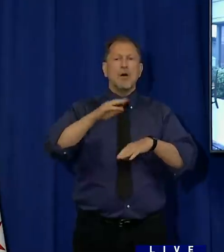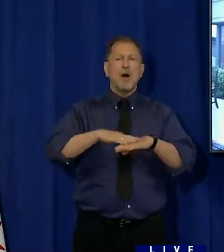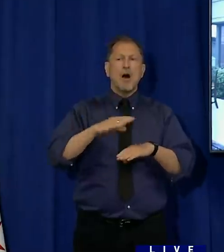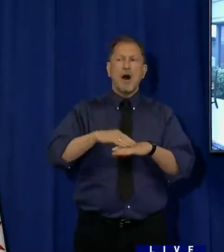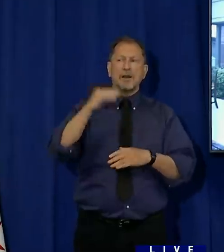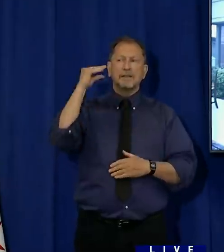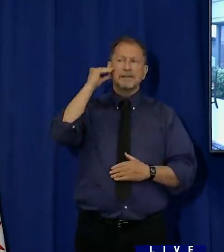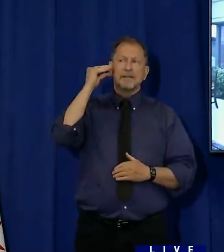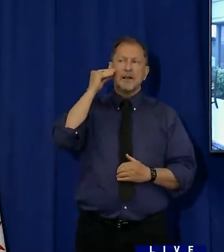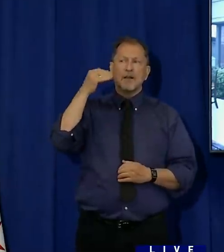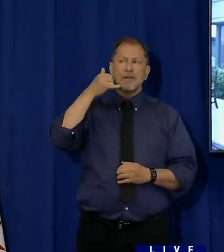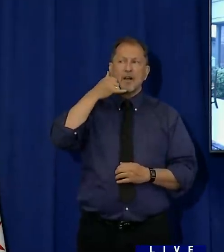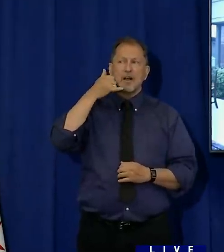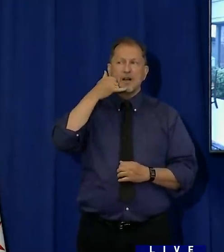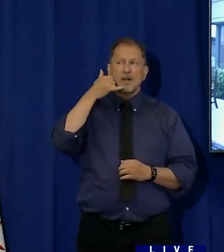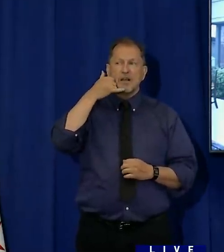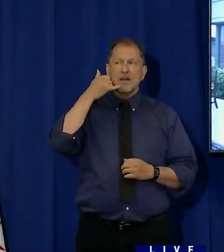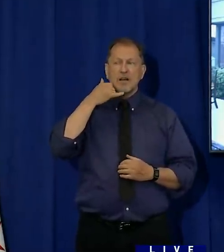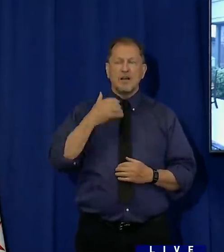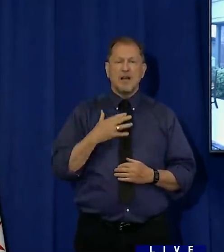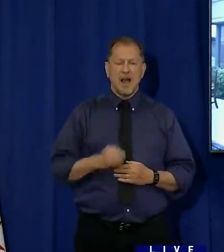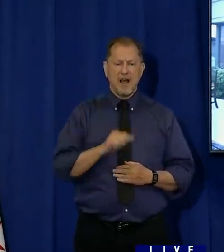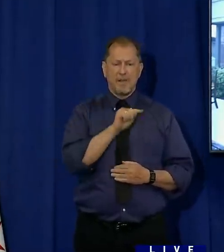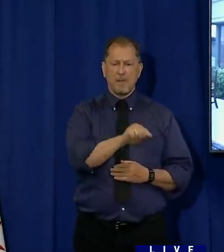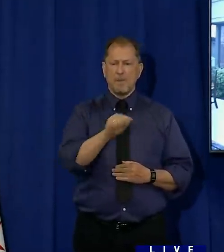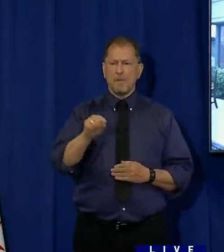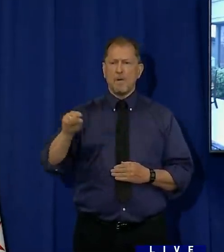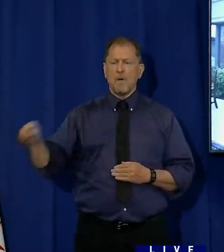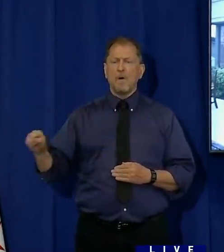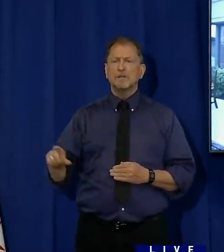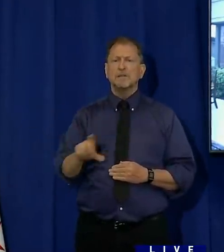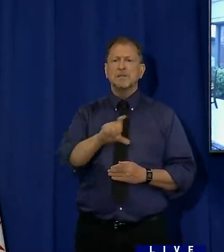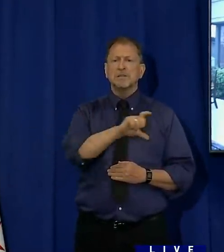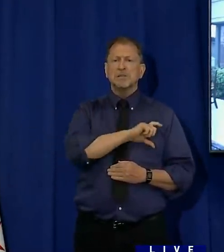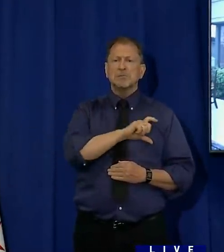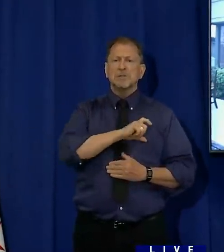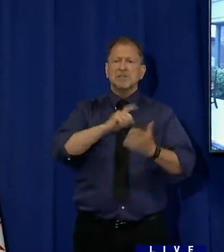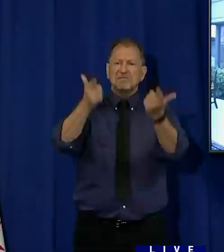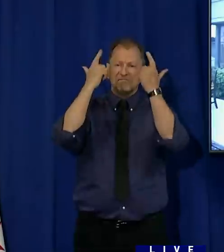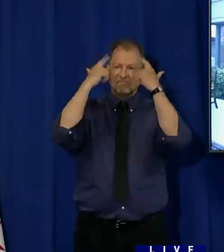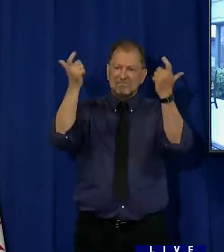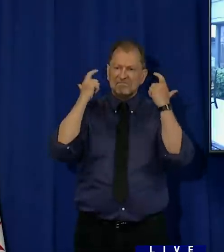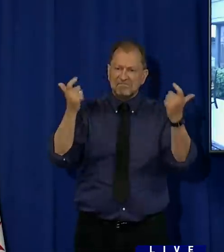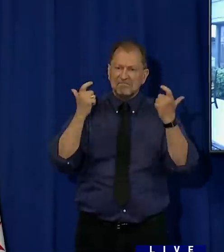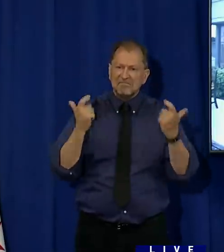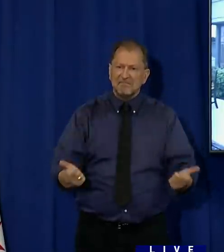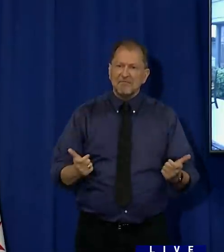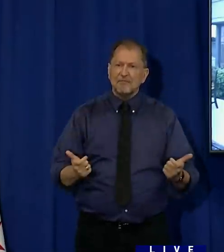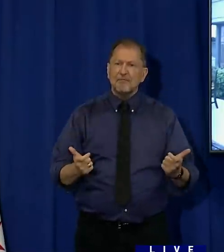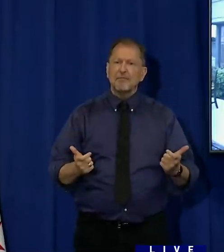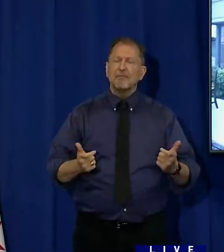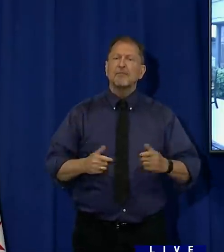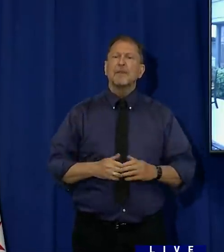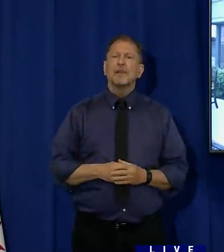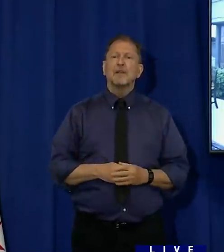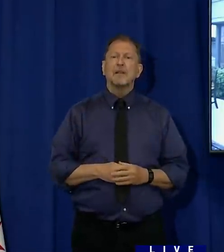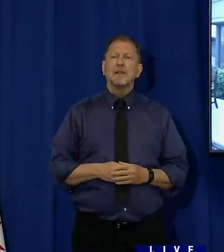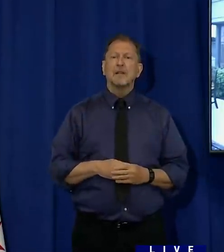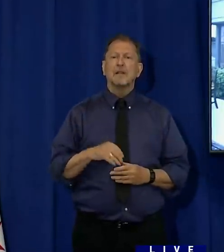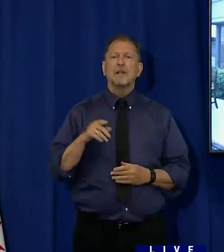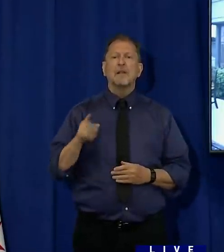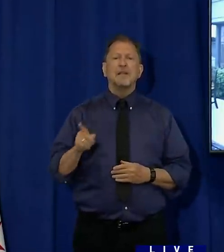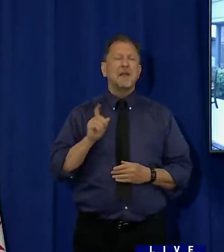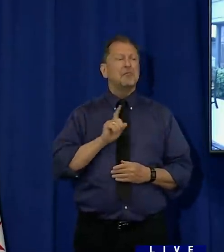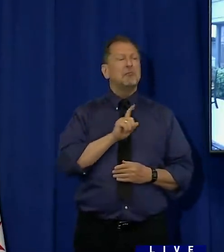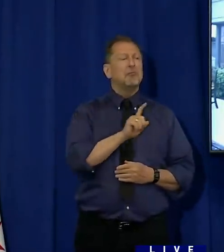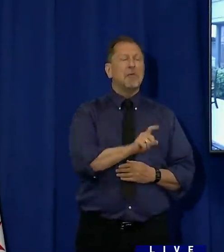They even had the unmitigated gall to go and make coffee for